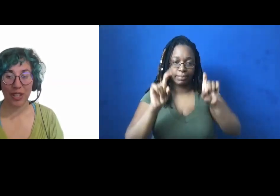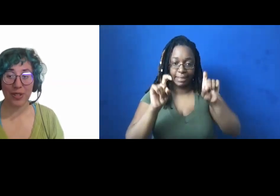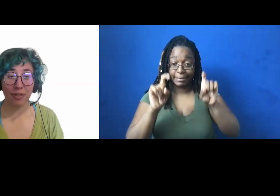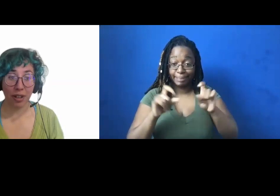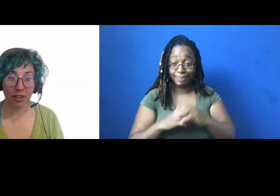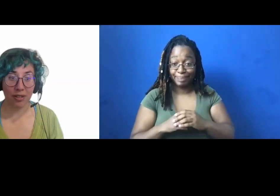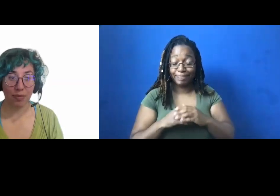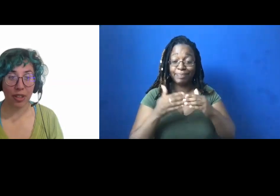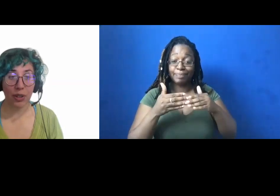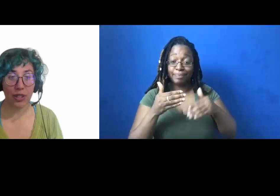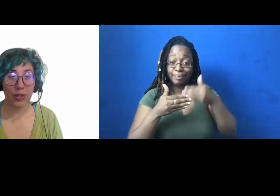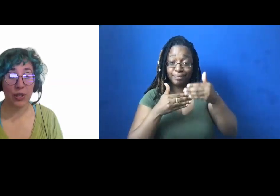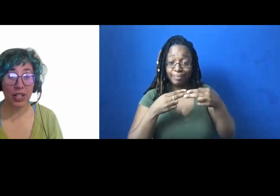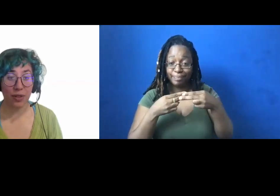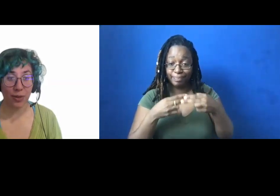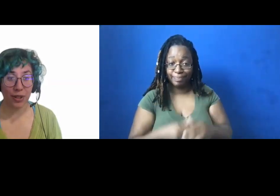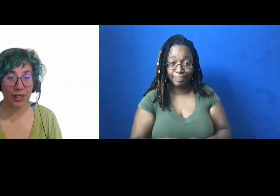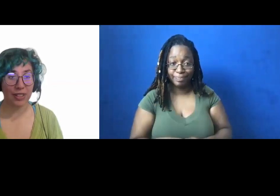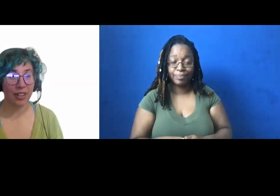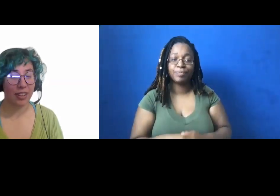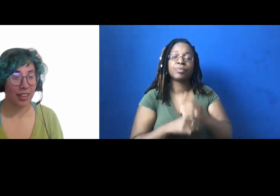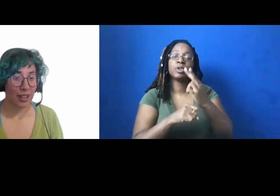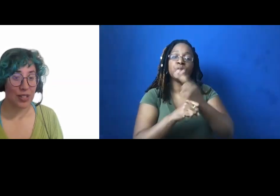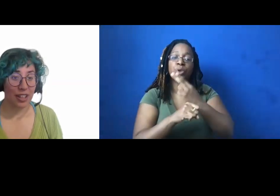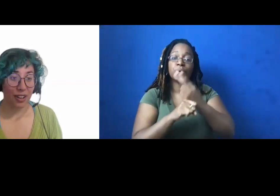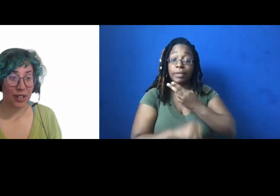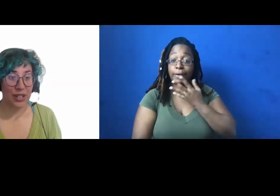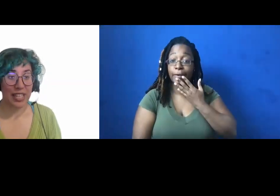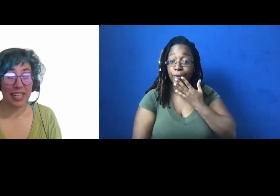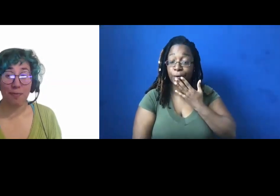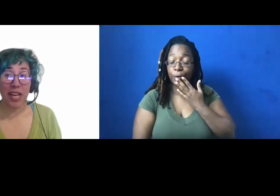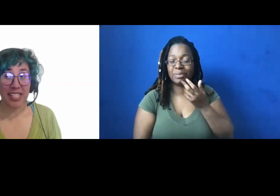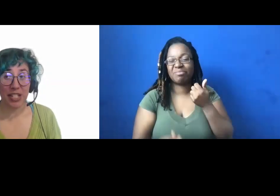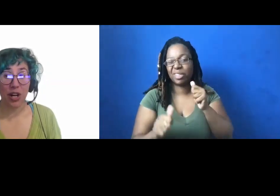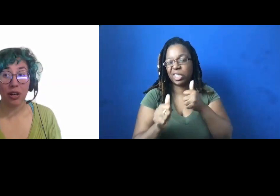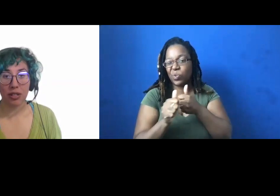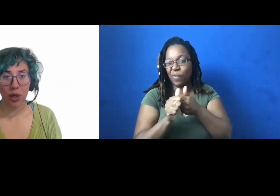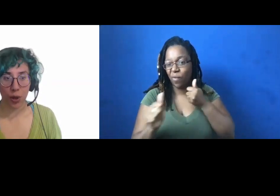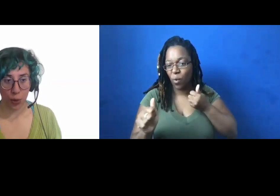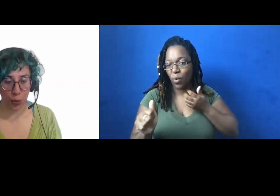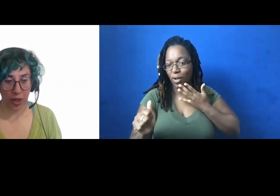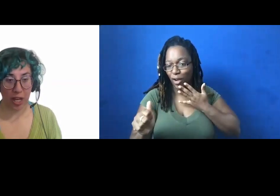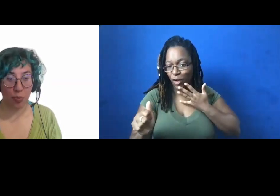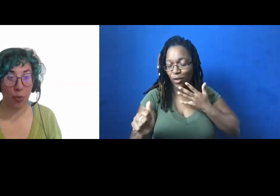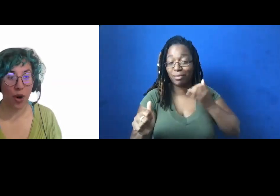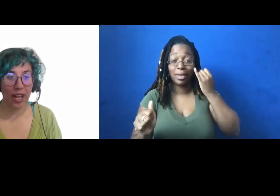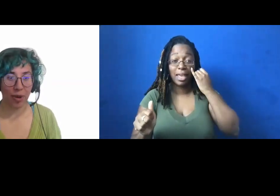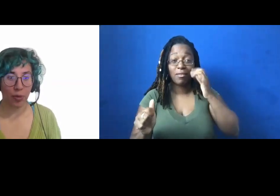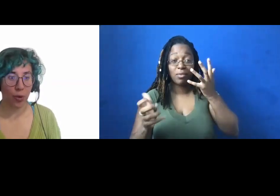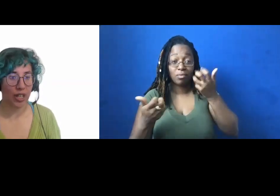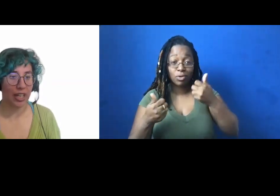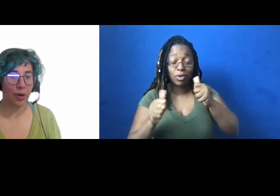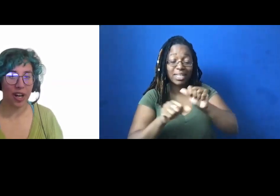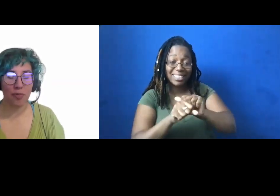So, use of color. You need to try to avoid using color to send a message on its own. A bright